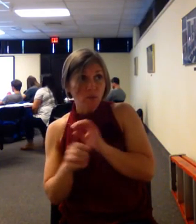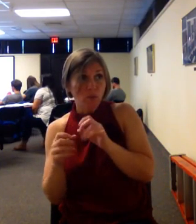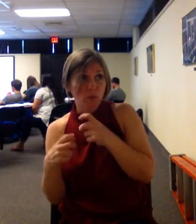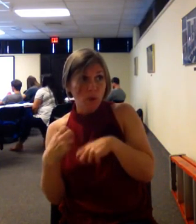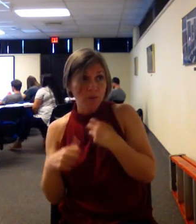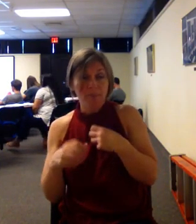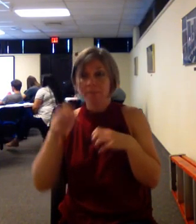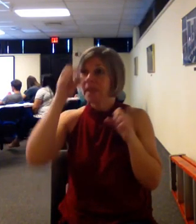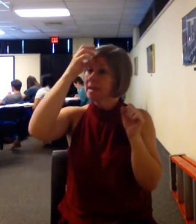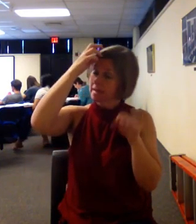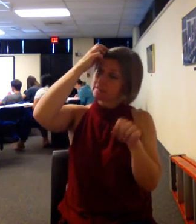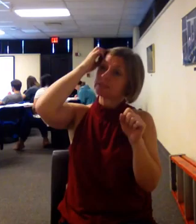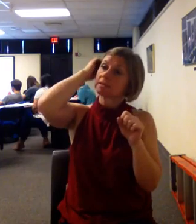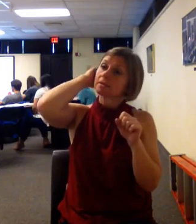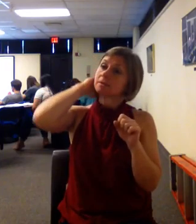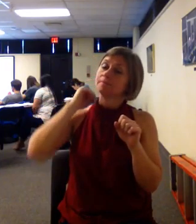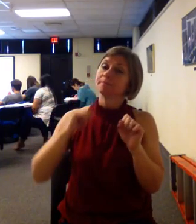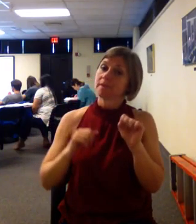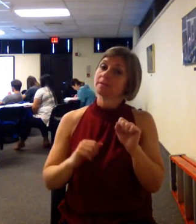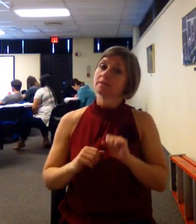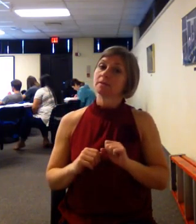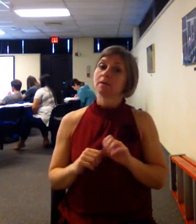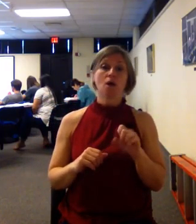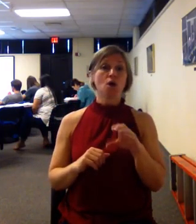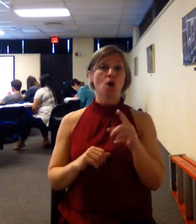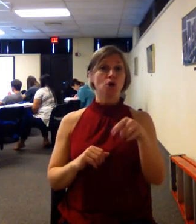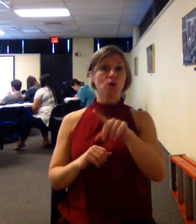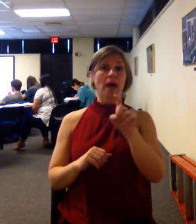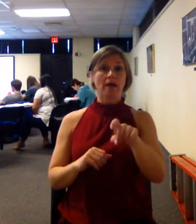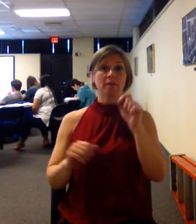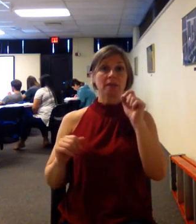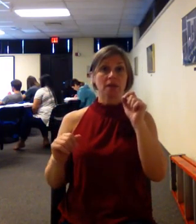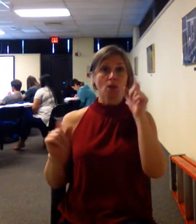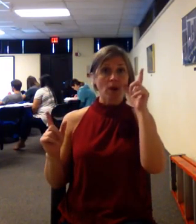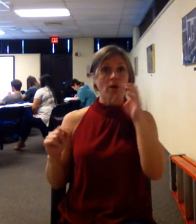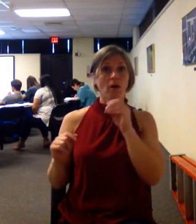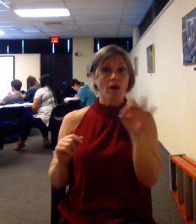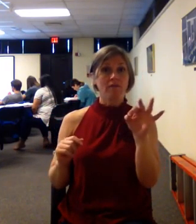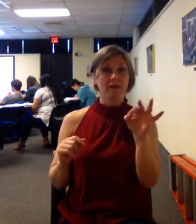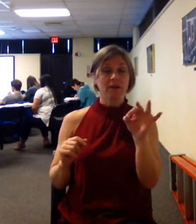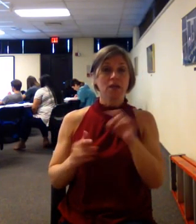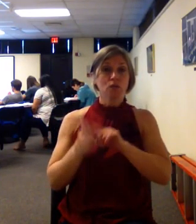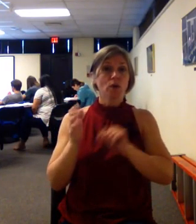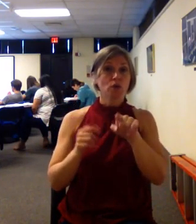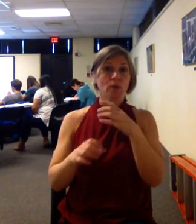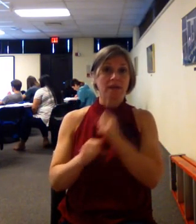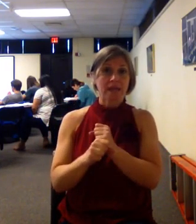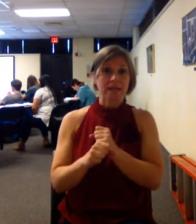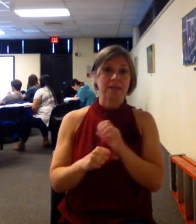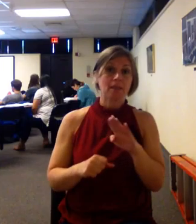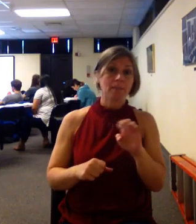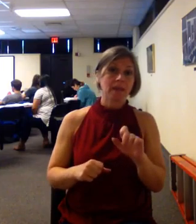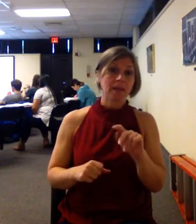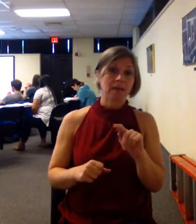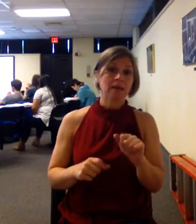And so what you have to be aware of is what you're taking the beta times.